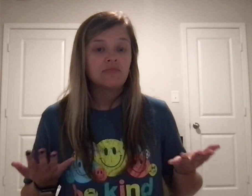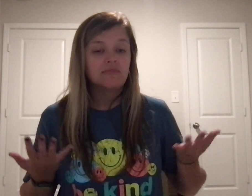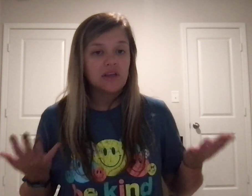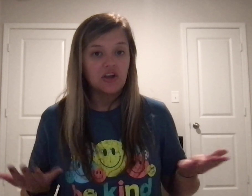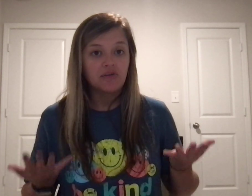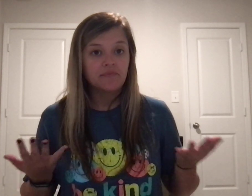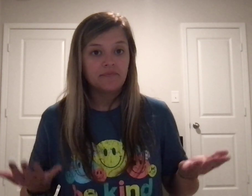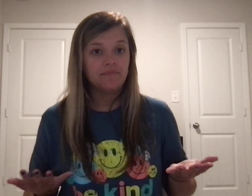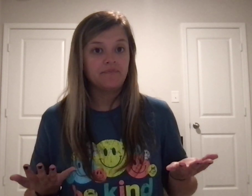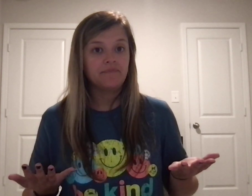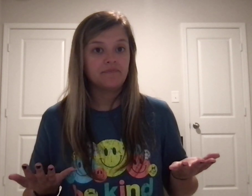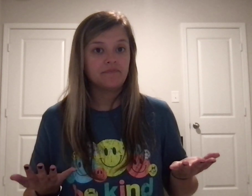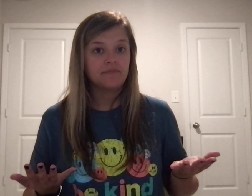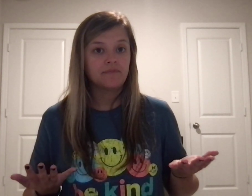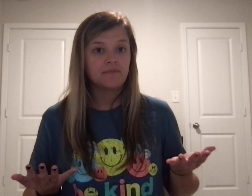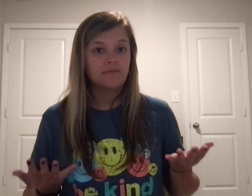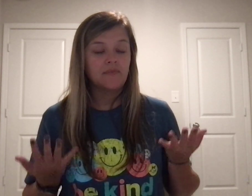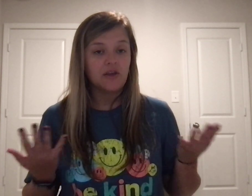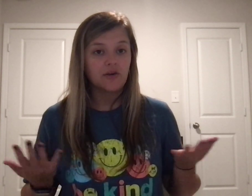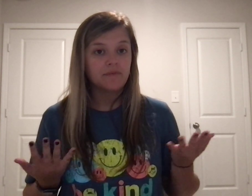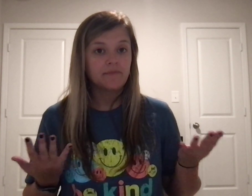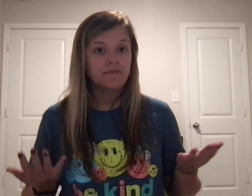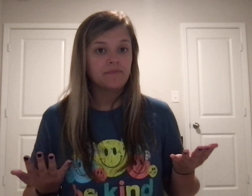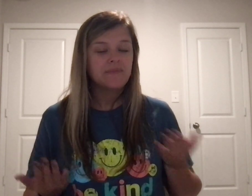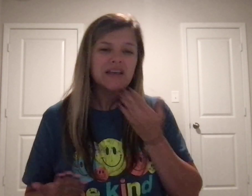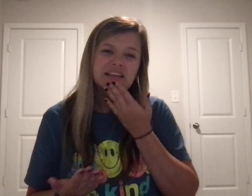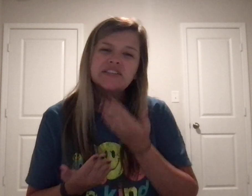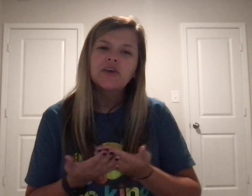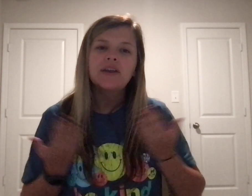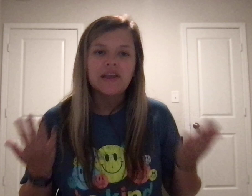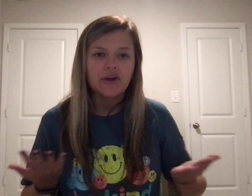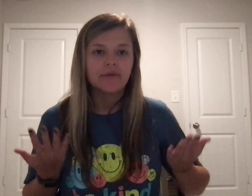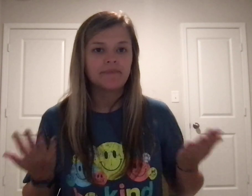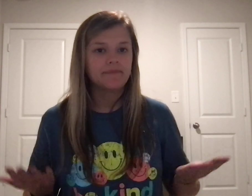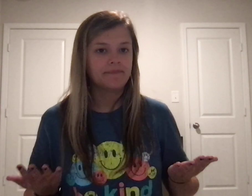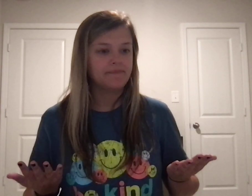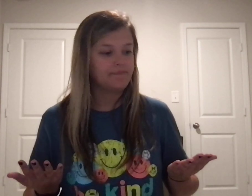Here. Here. It's good here.